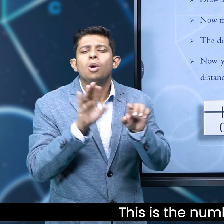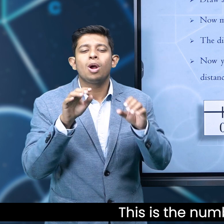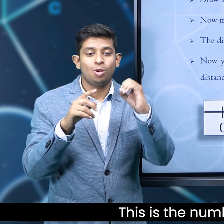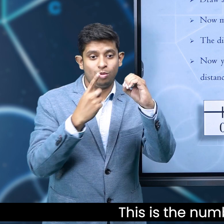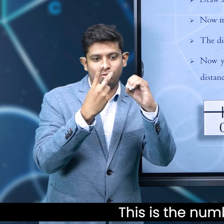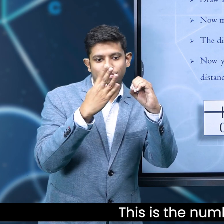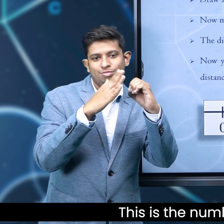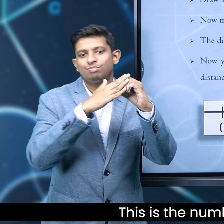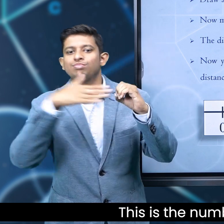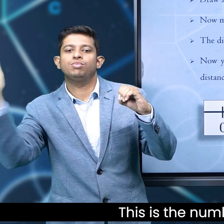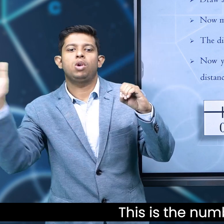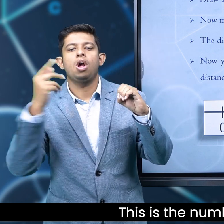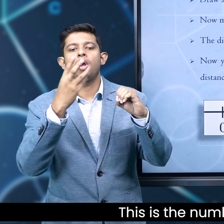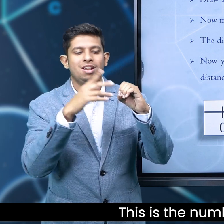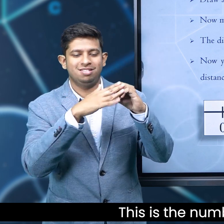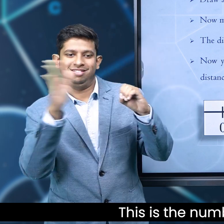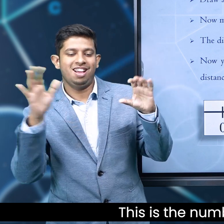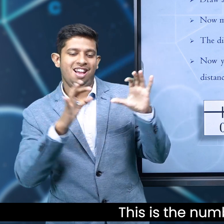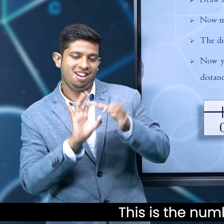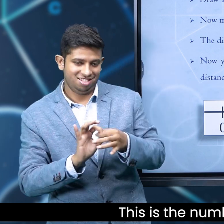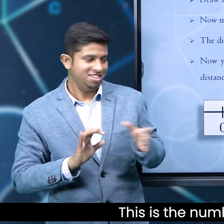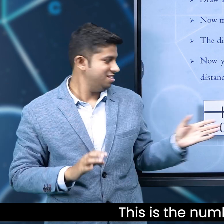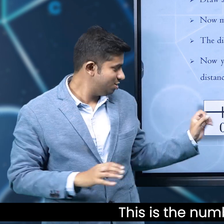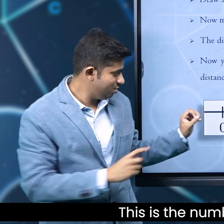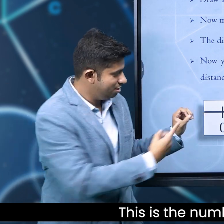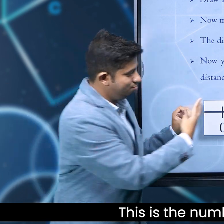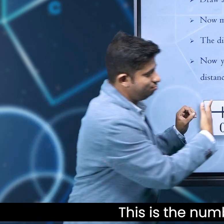This is the number line for the whole numbers.